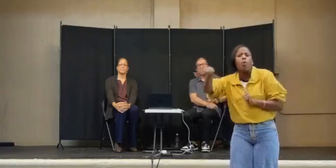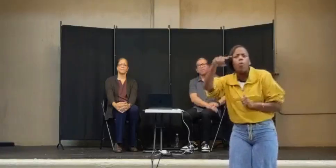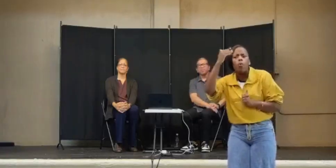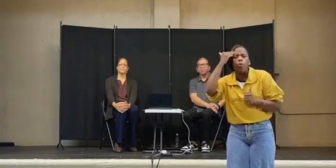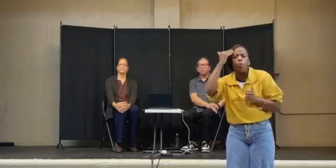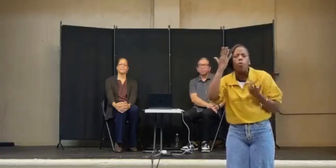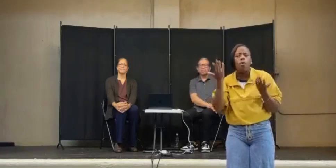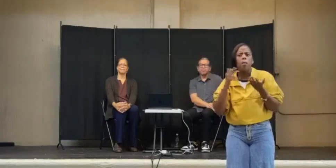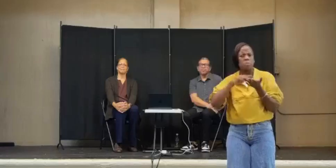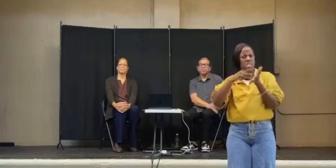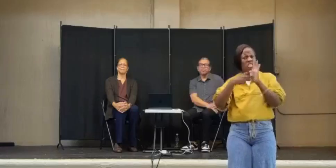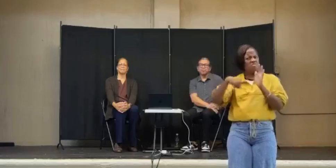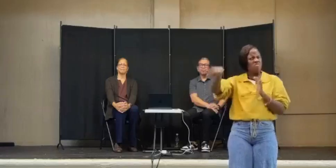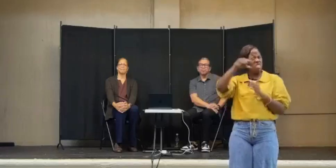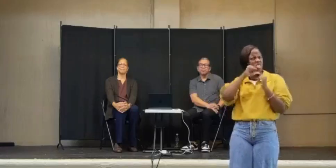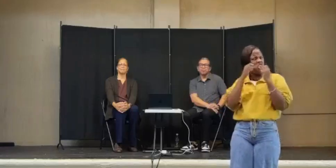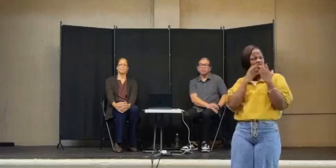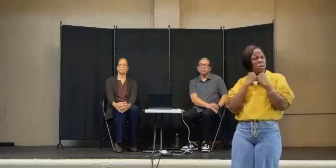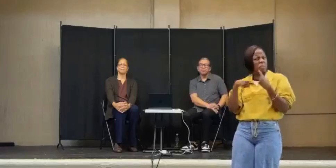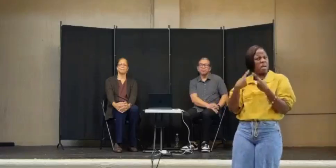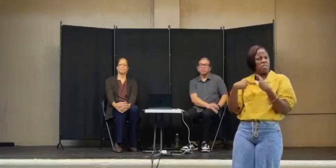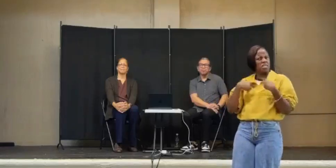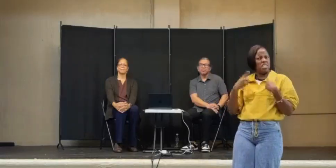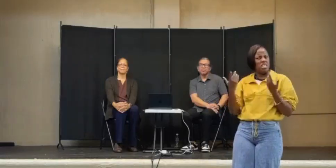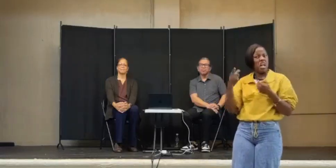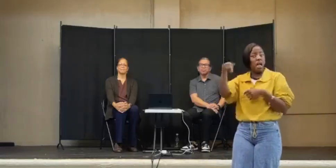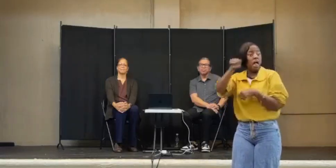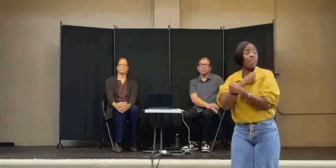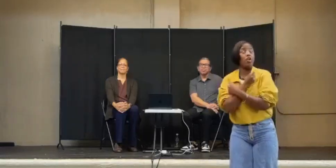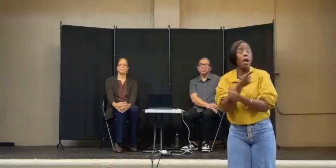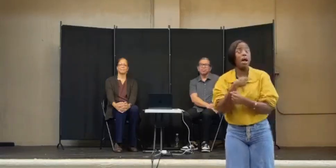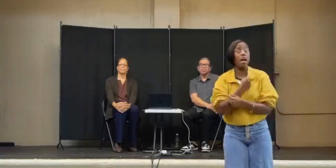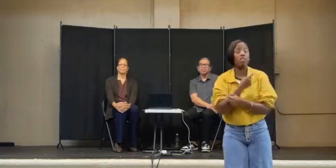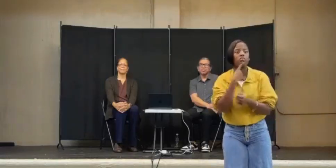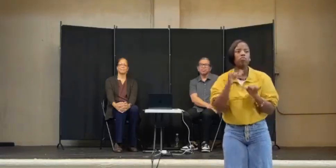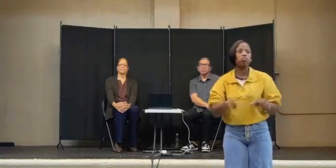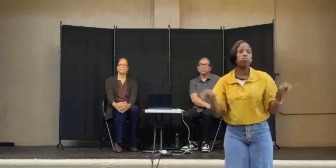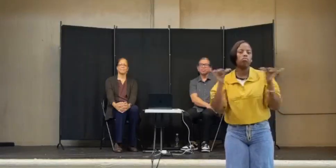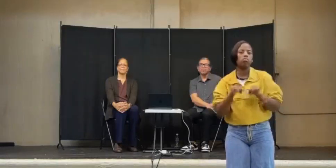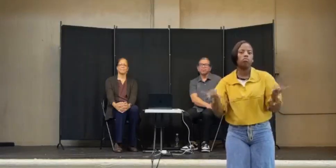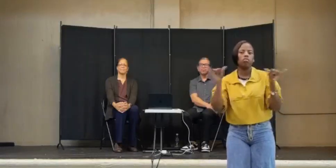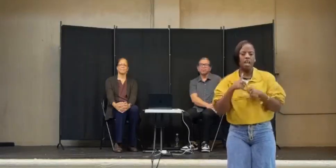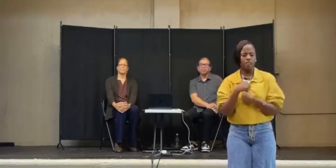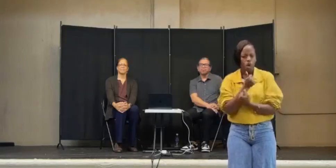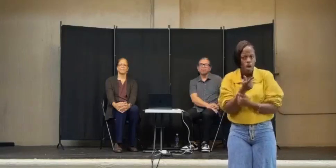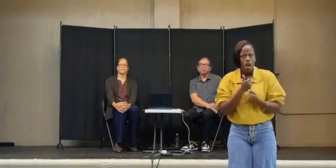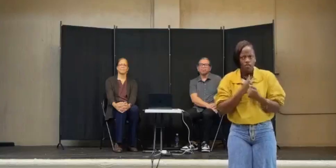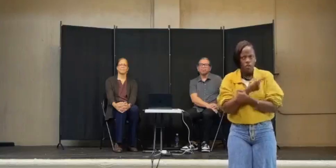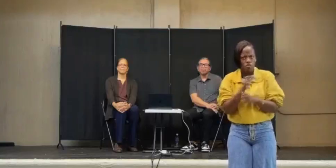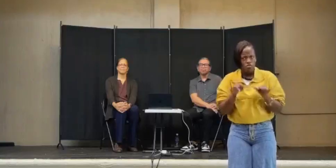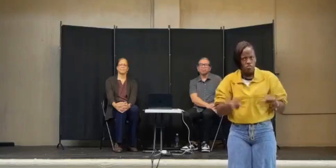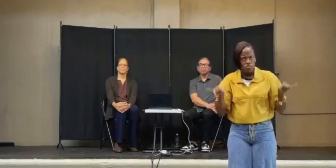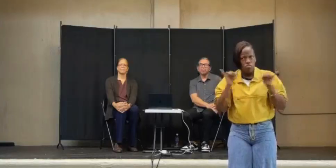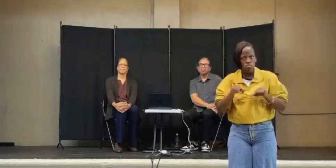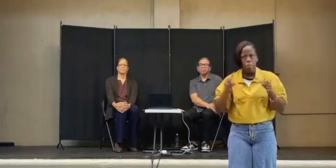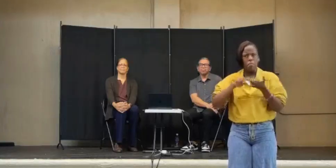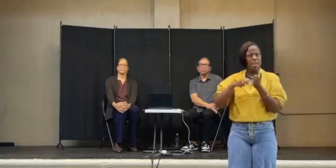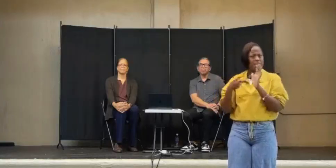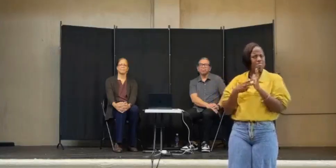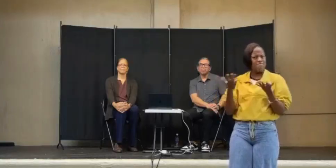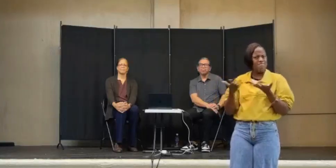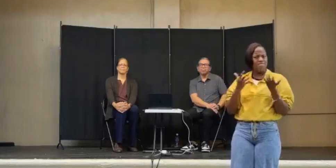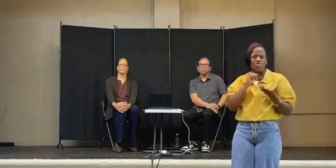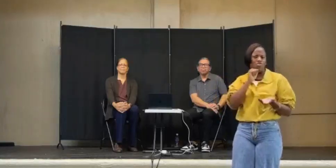am. They wouldn't know what was going on with me. So does that mean they don't care about me? I mean, they love me, but do